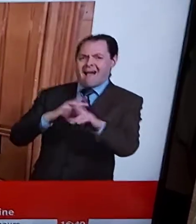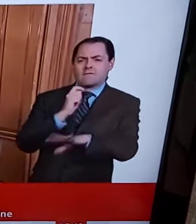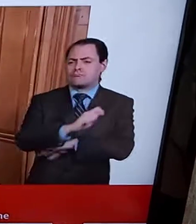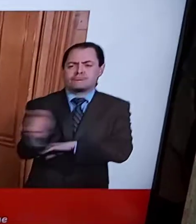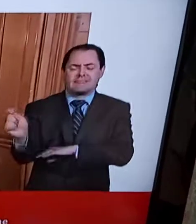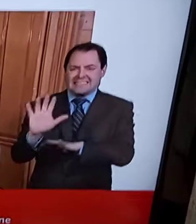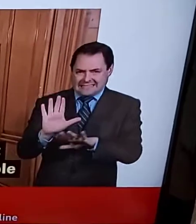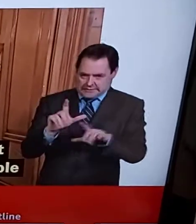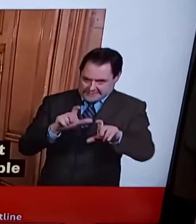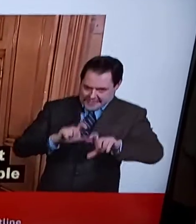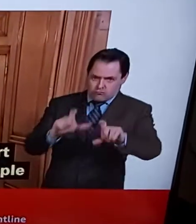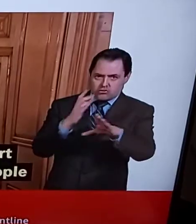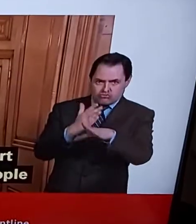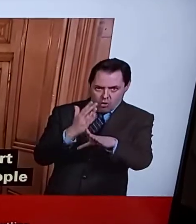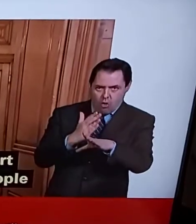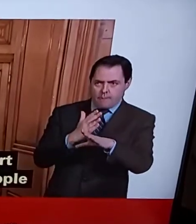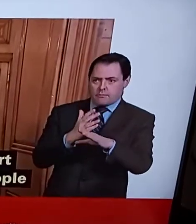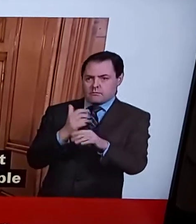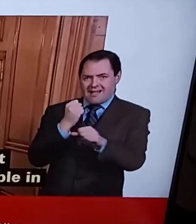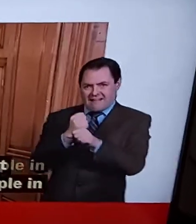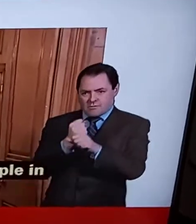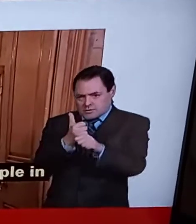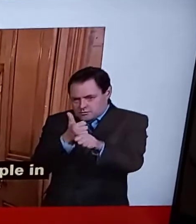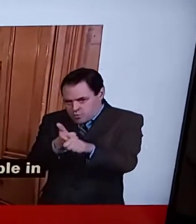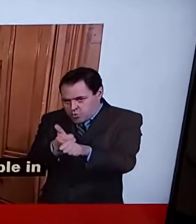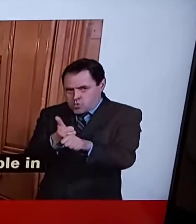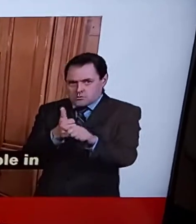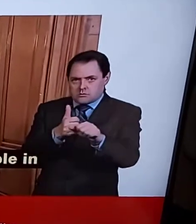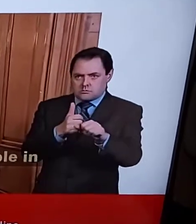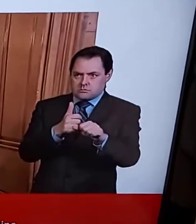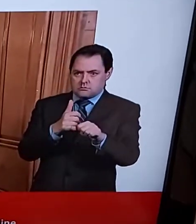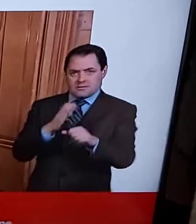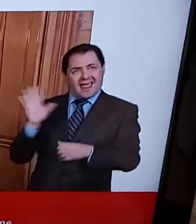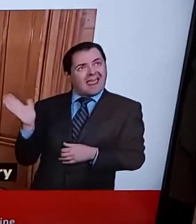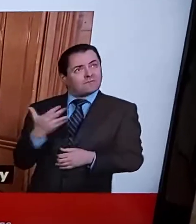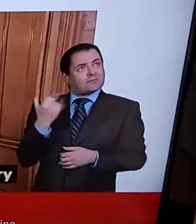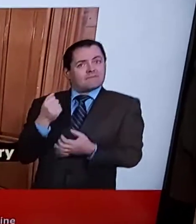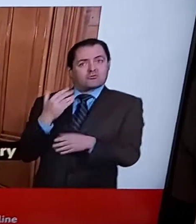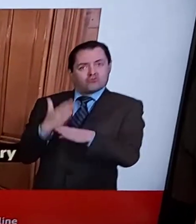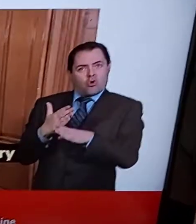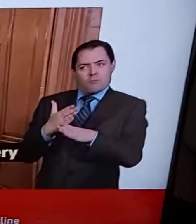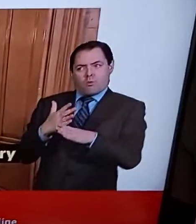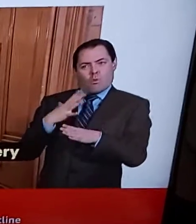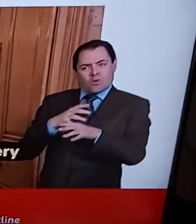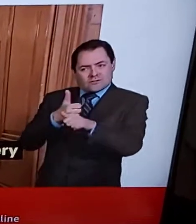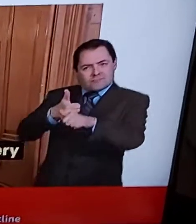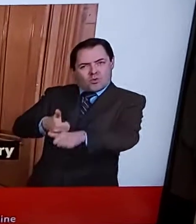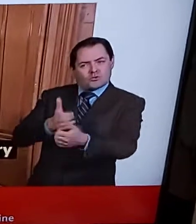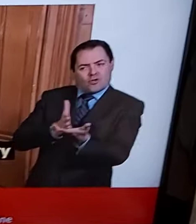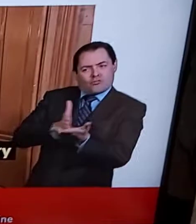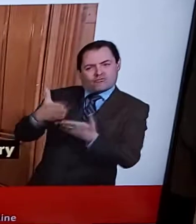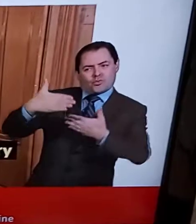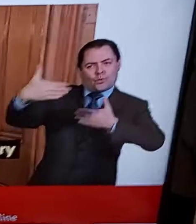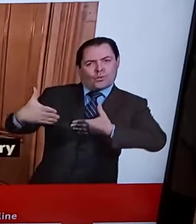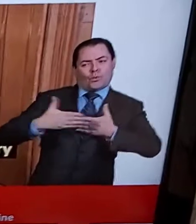the government's hands around every working person. So if there are specific examples of